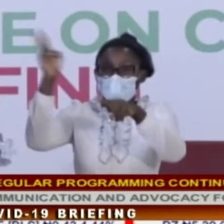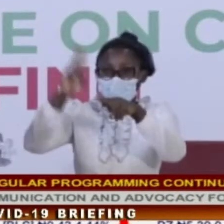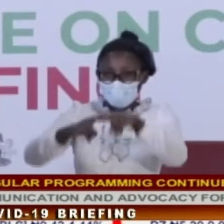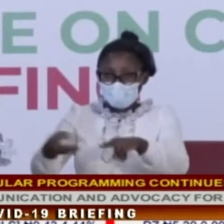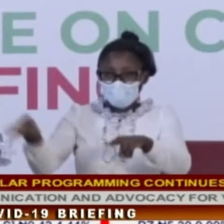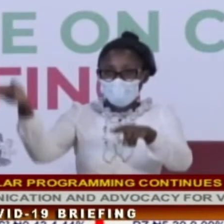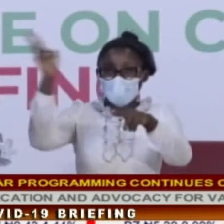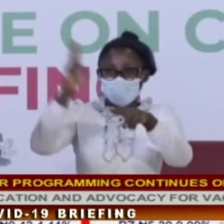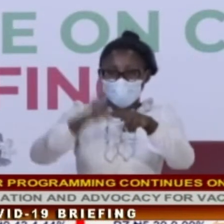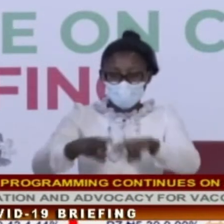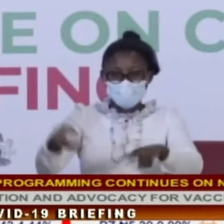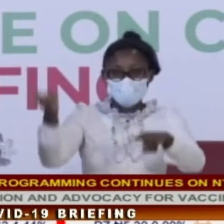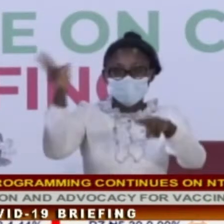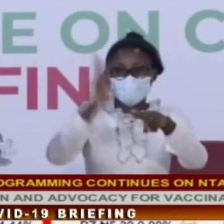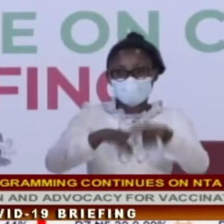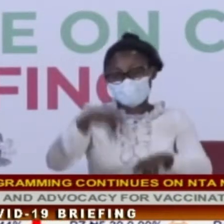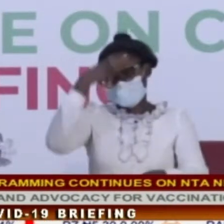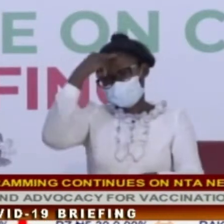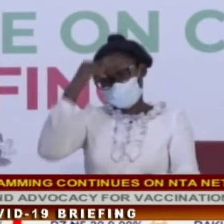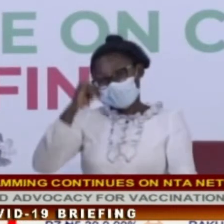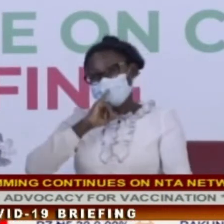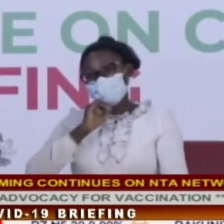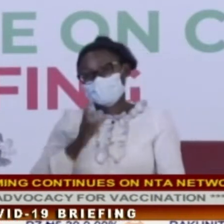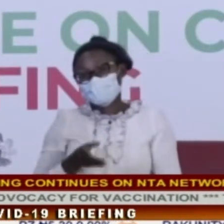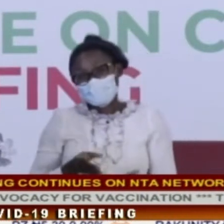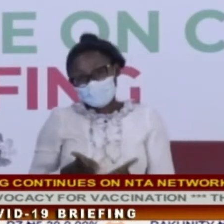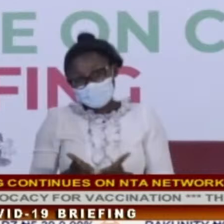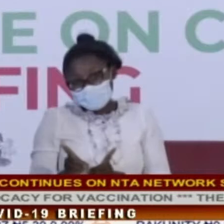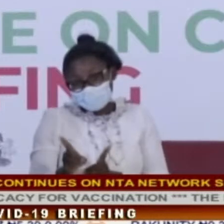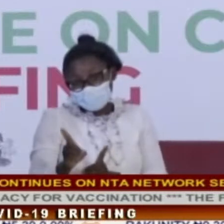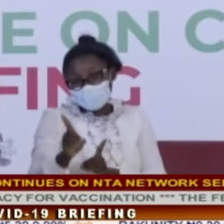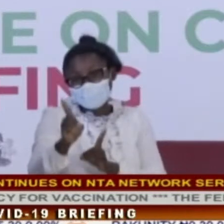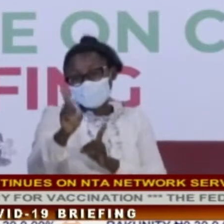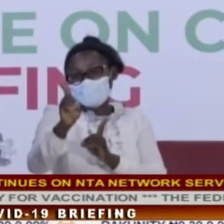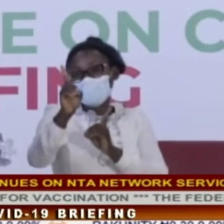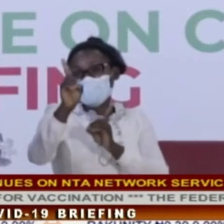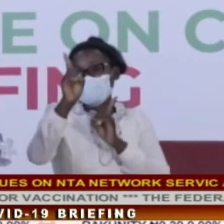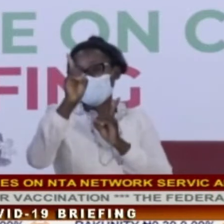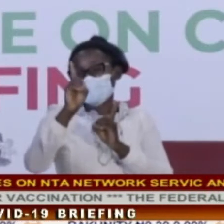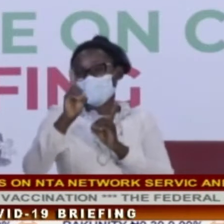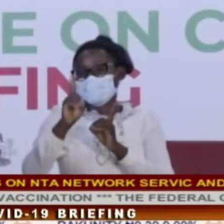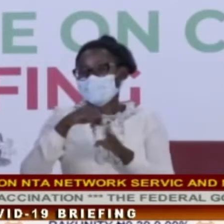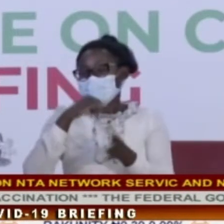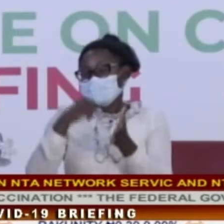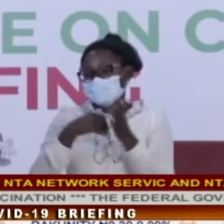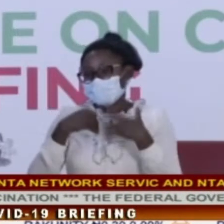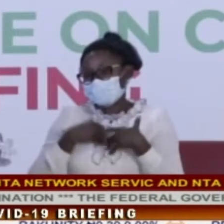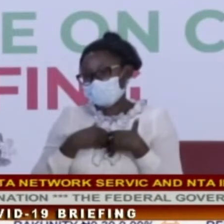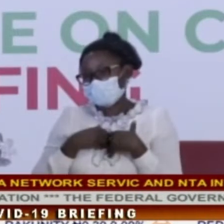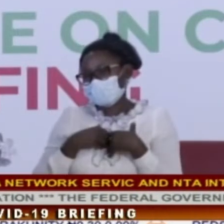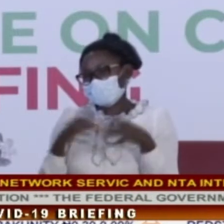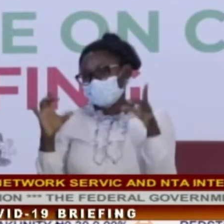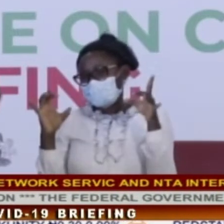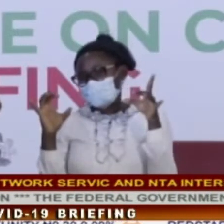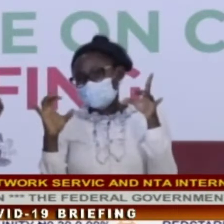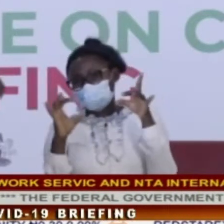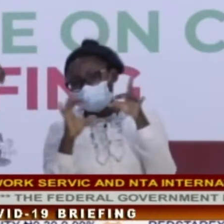that something drastic is done to arrest this increase or this